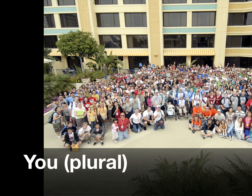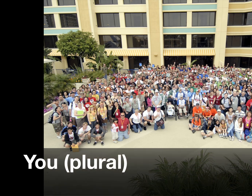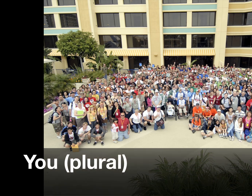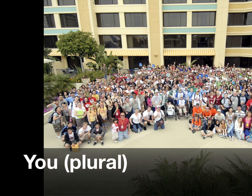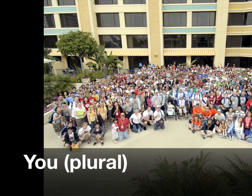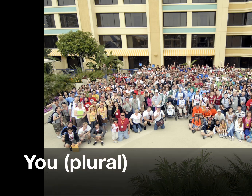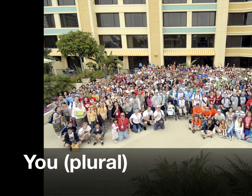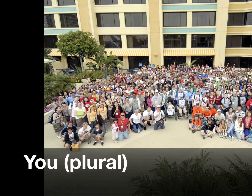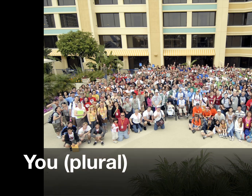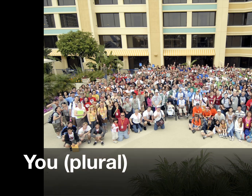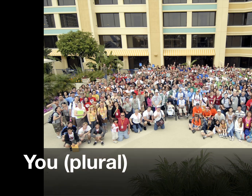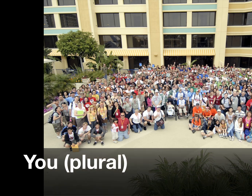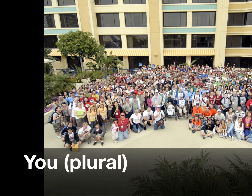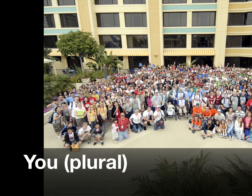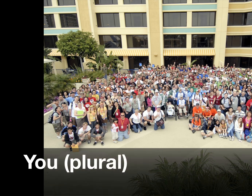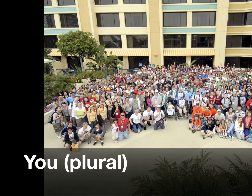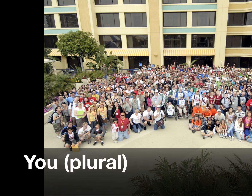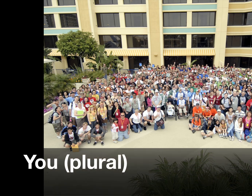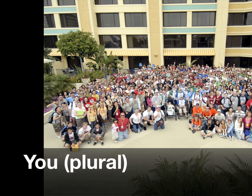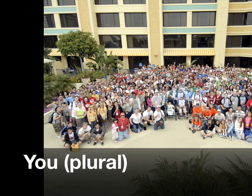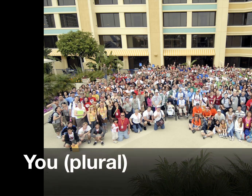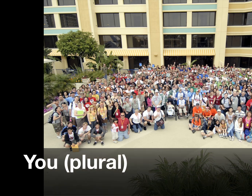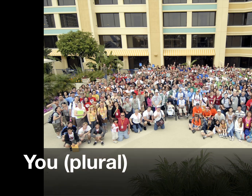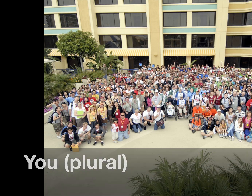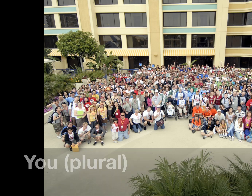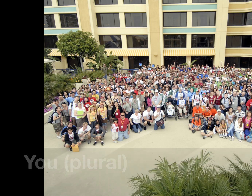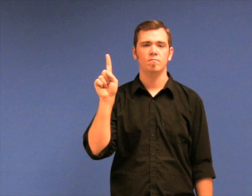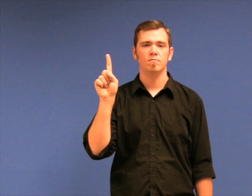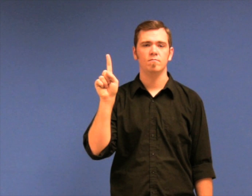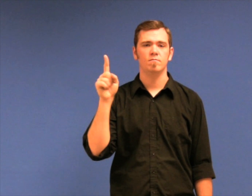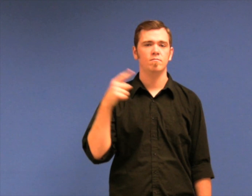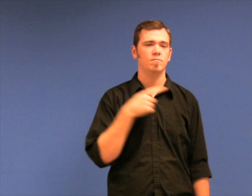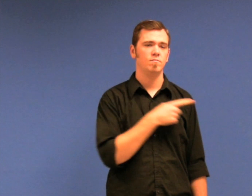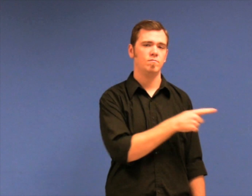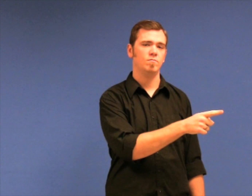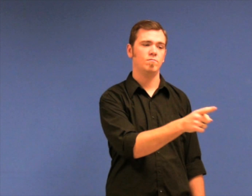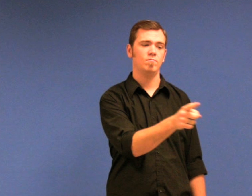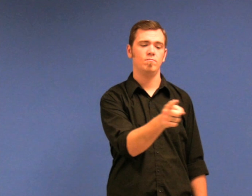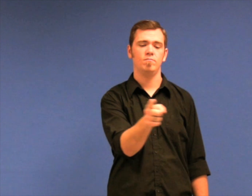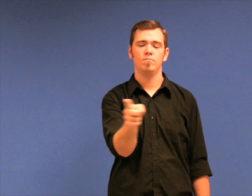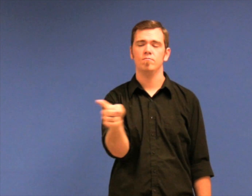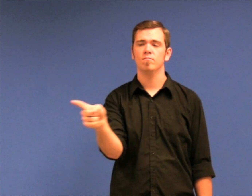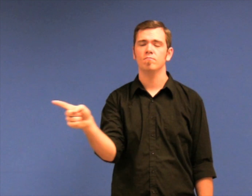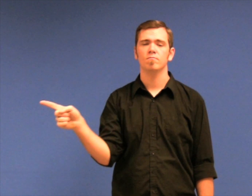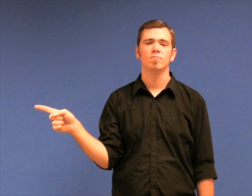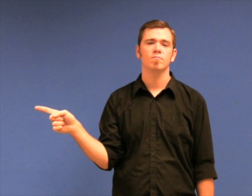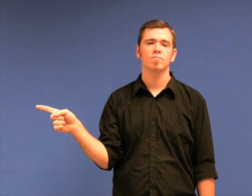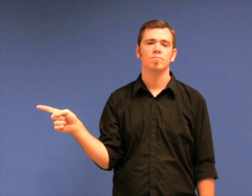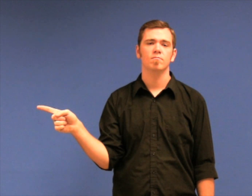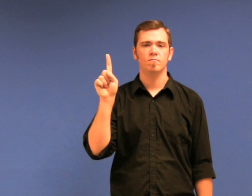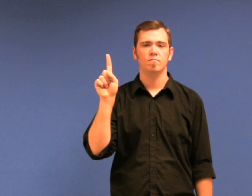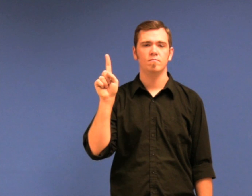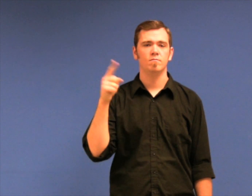Alright, you as in everyone. You all is you all, or you plural. So you're talking about everyone except for